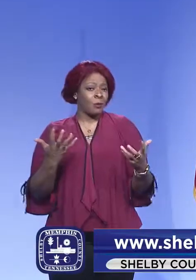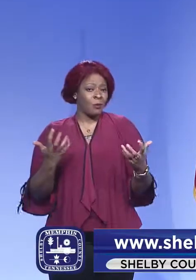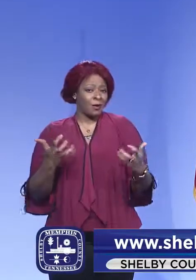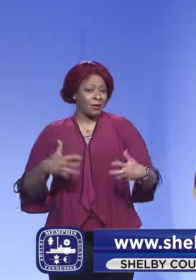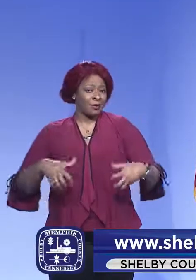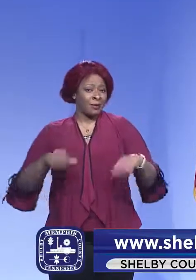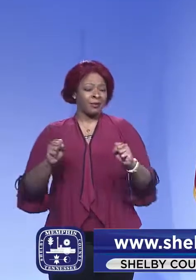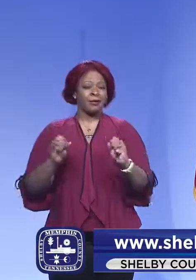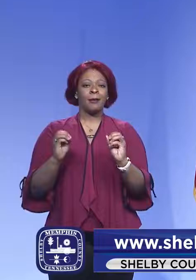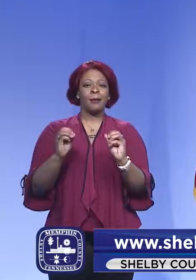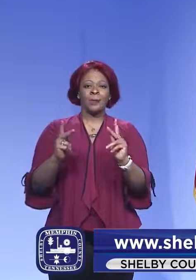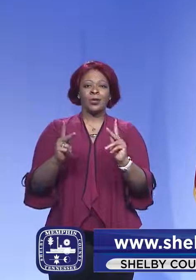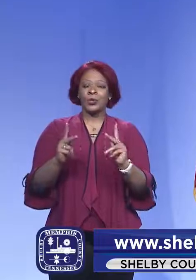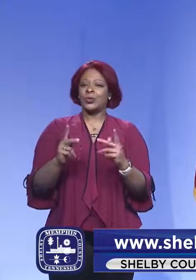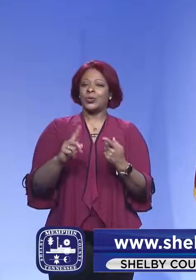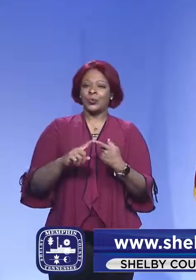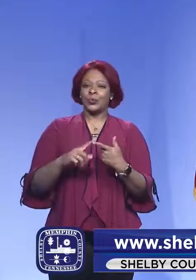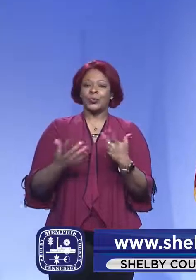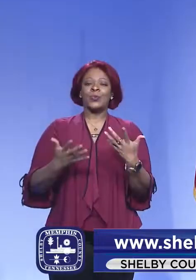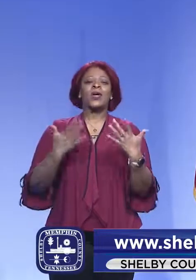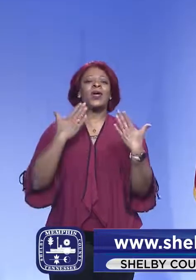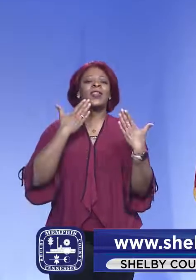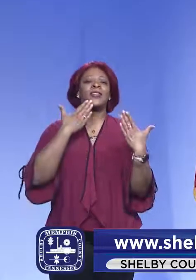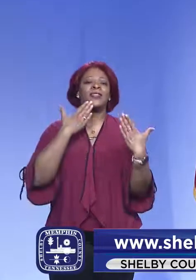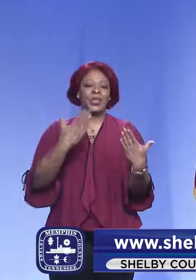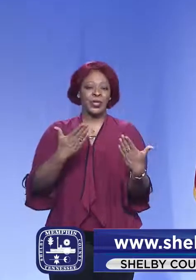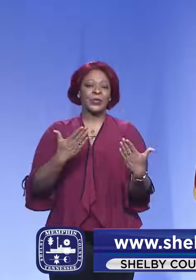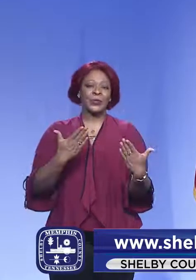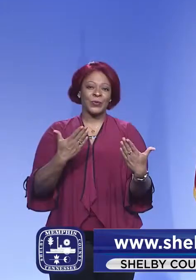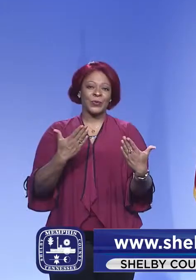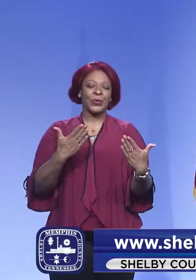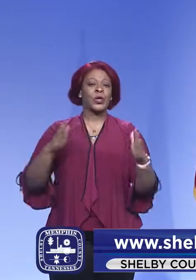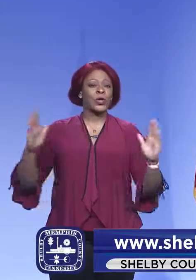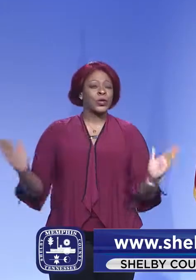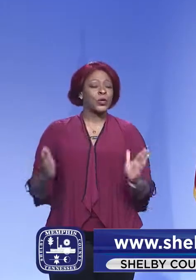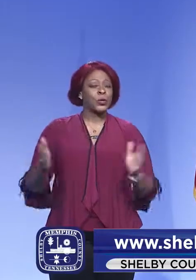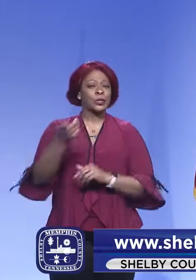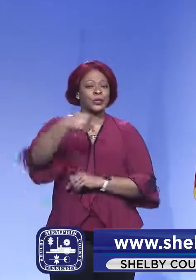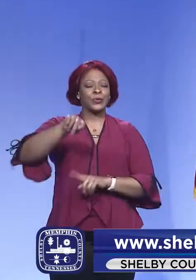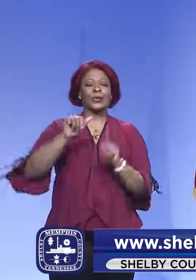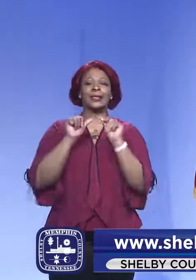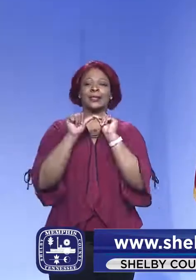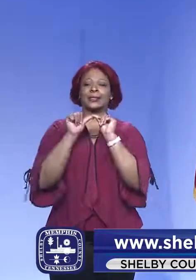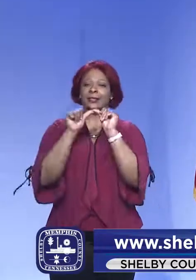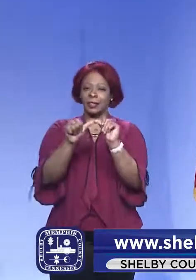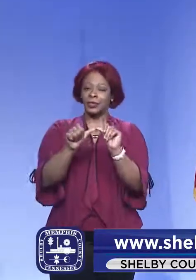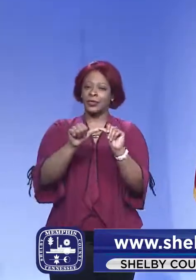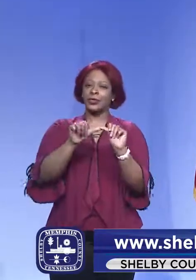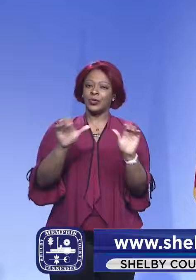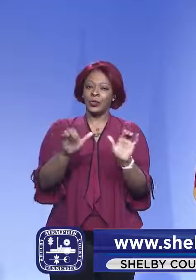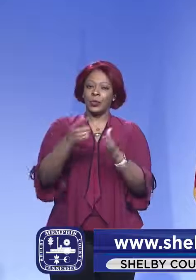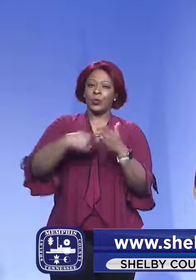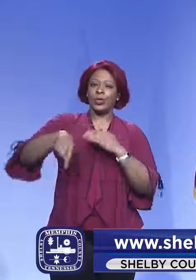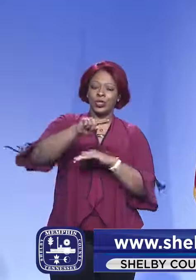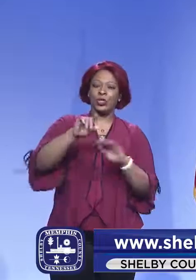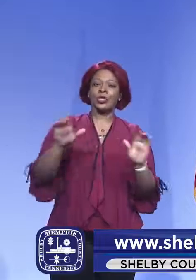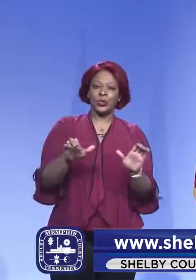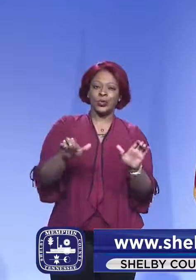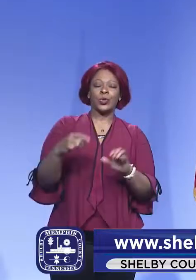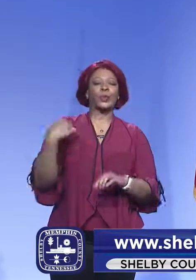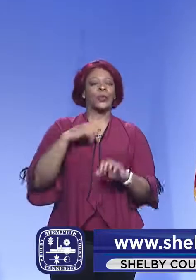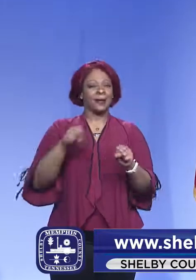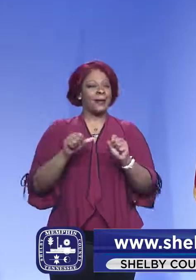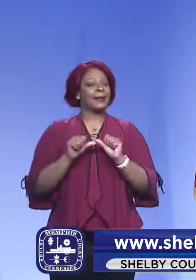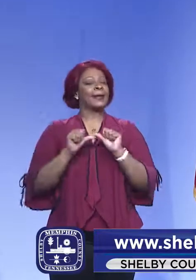take this opportunity to just thank you and encourage you to continue doing what you're doing so we